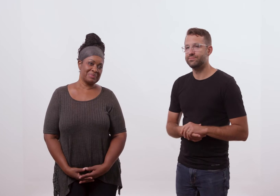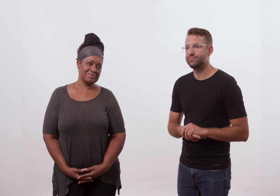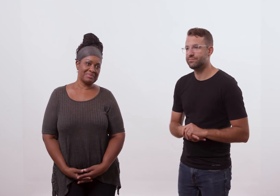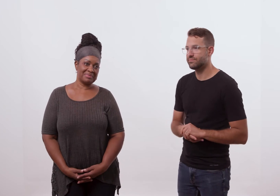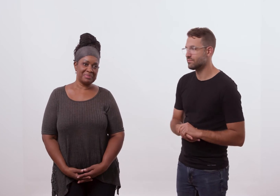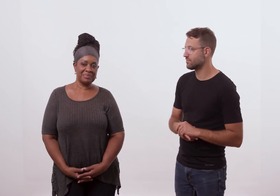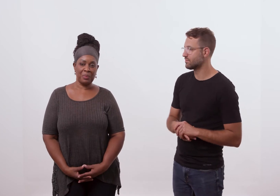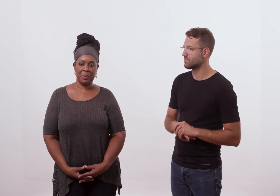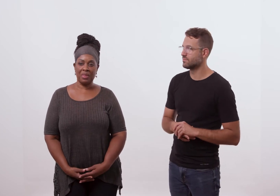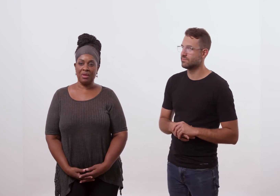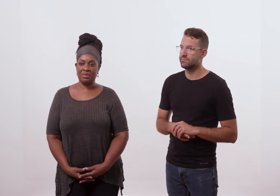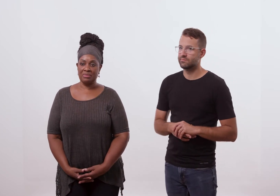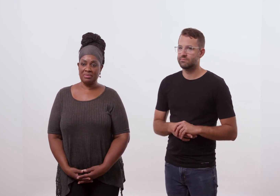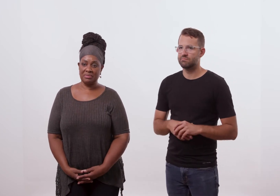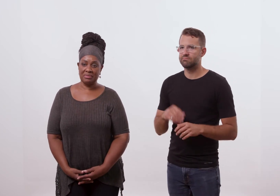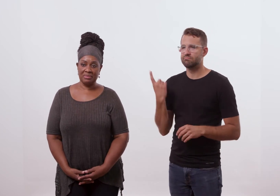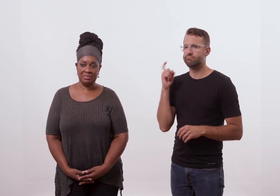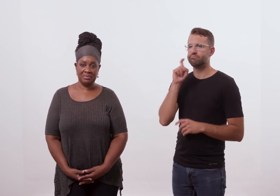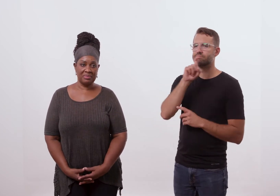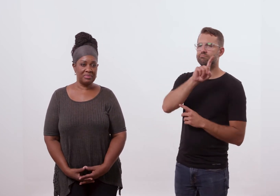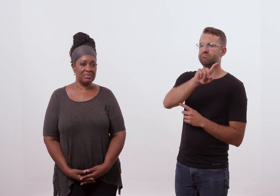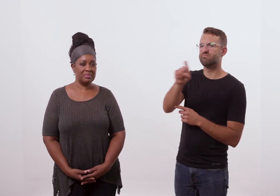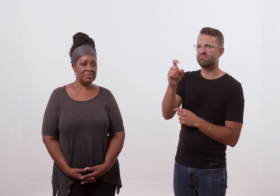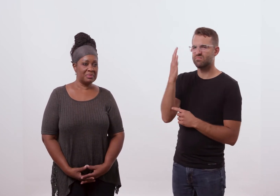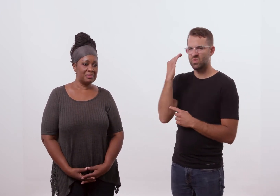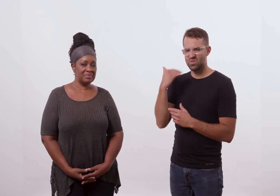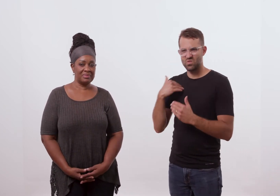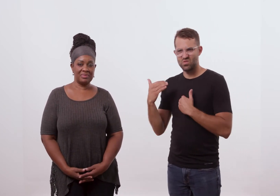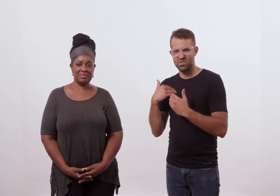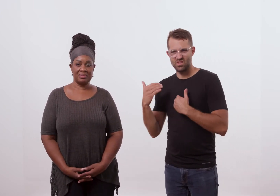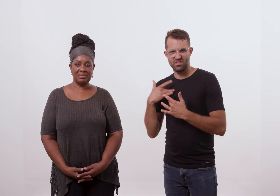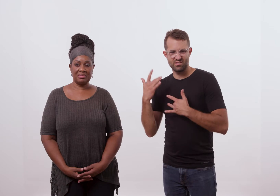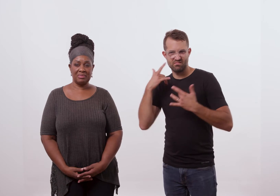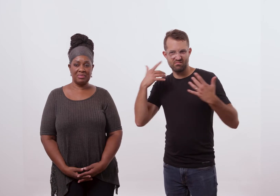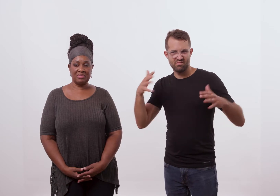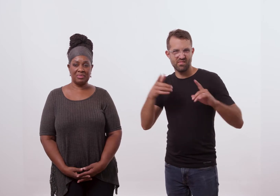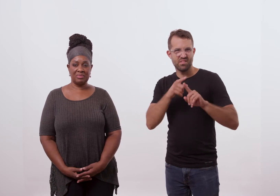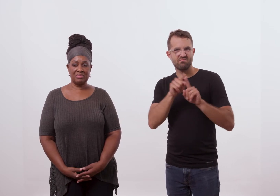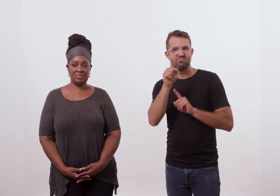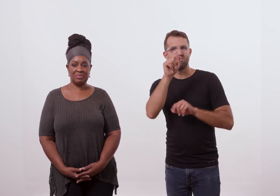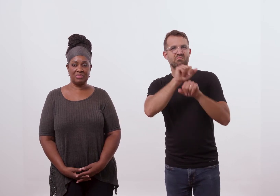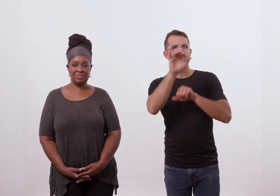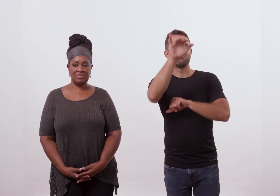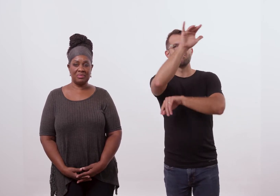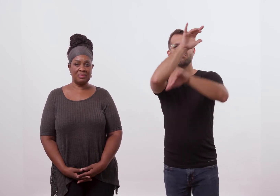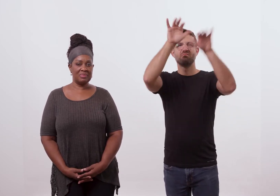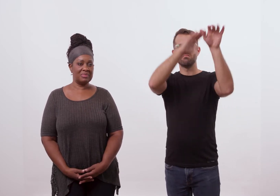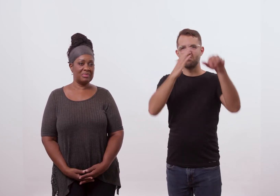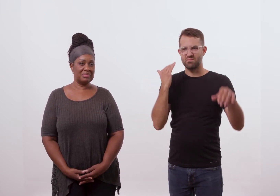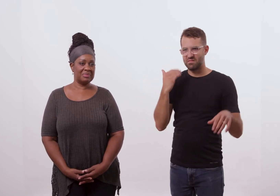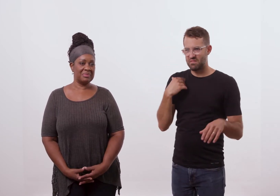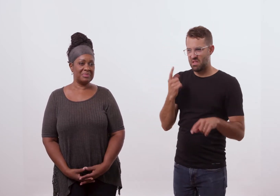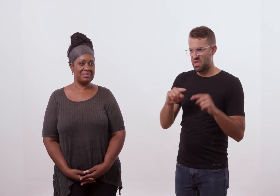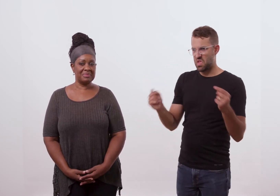He's coming. But why the worry about the noise from Smoky Mountain? It can't hurt us. Back in the Halt, you could see one